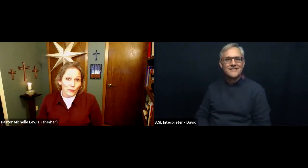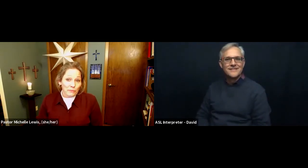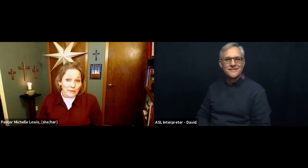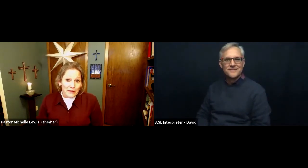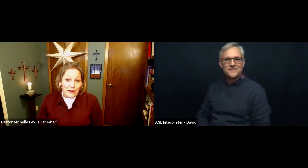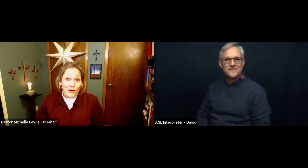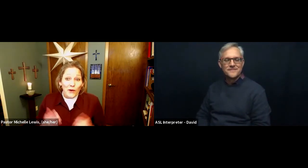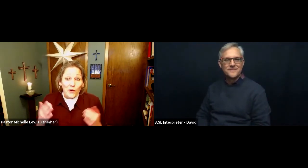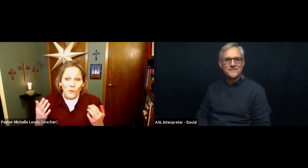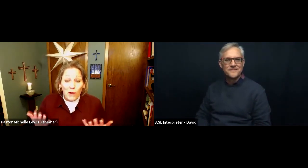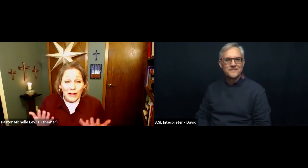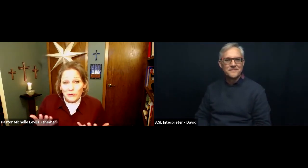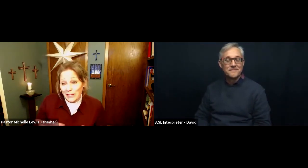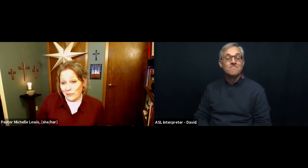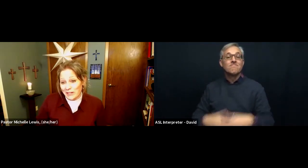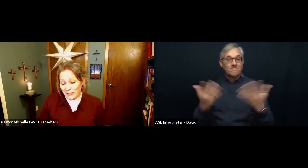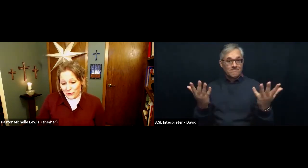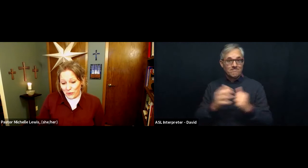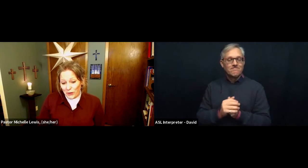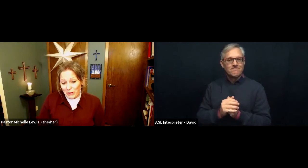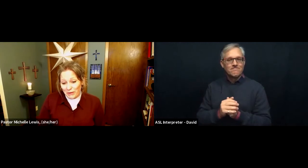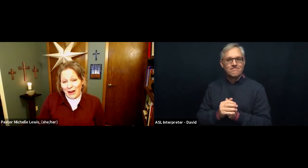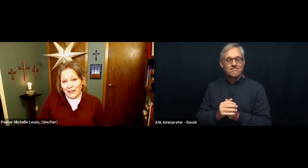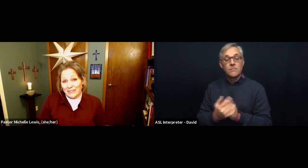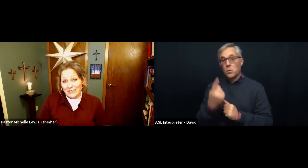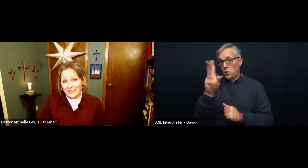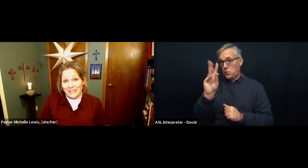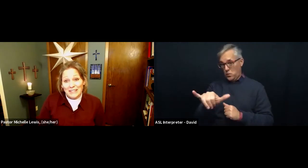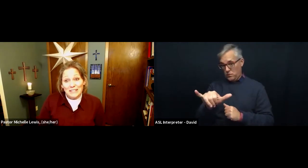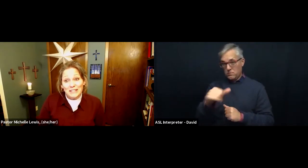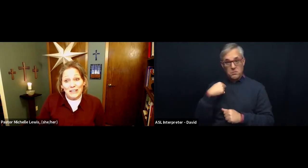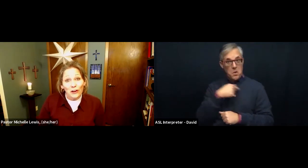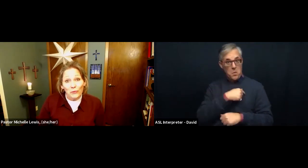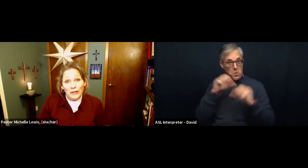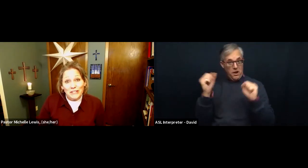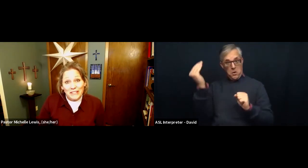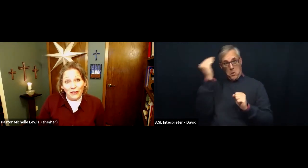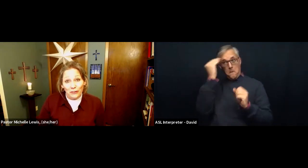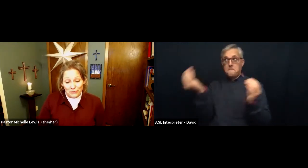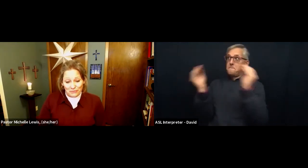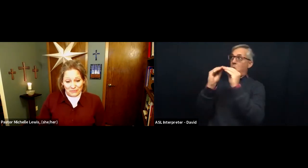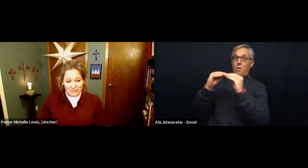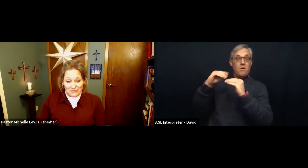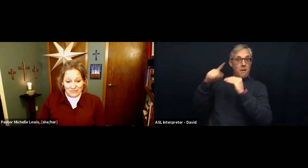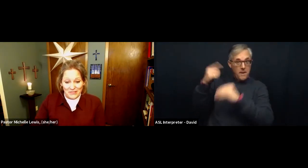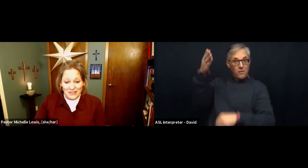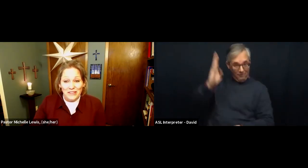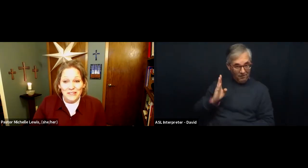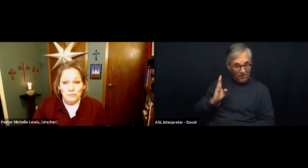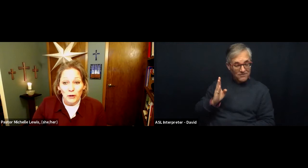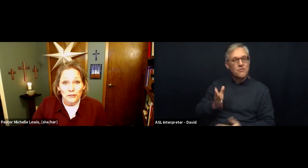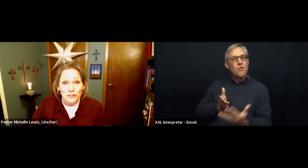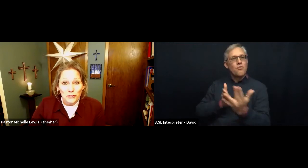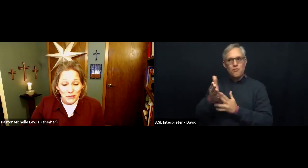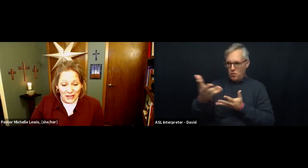So, one way we can know more about God is in our work together,